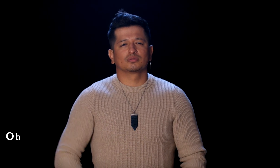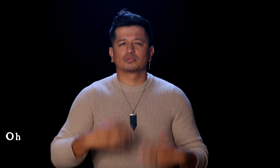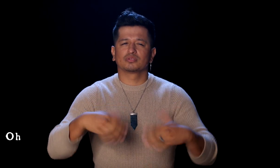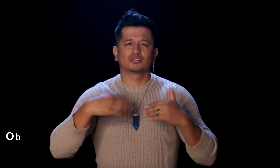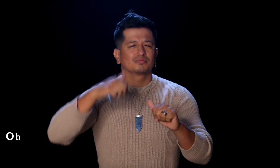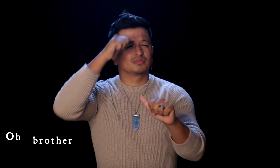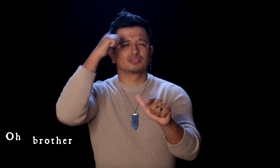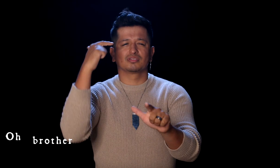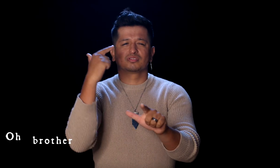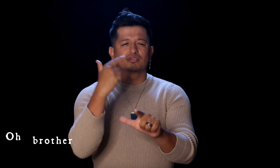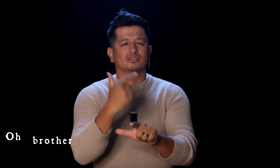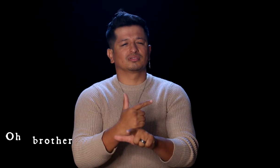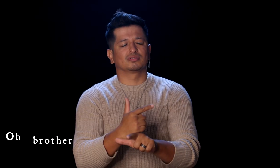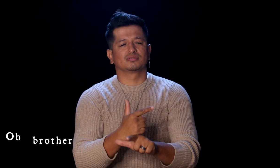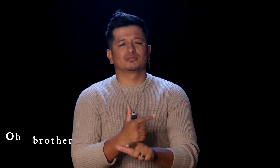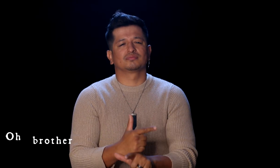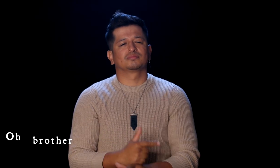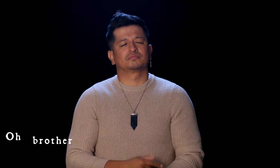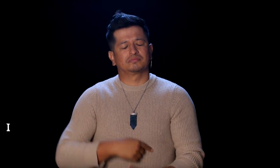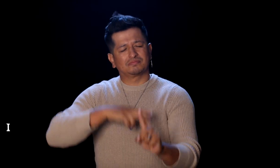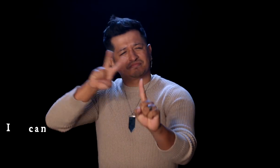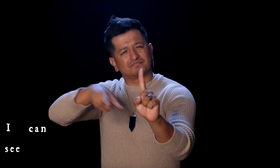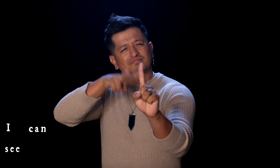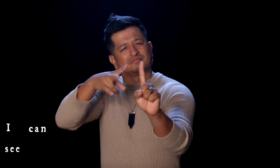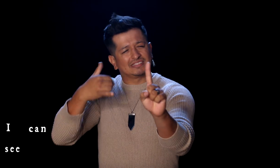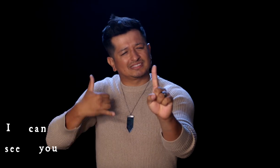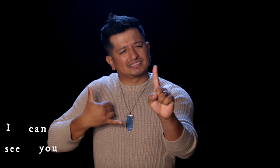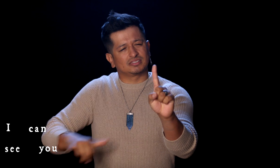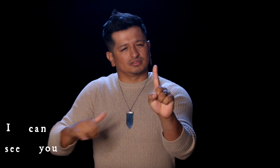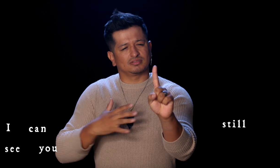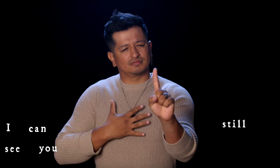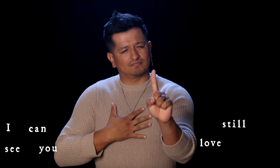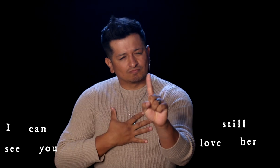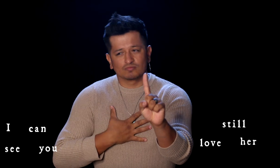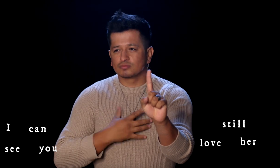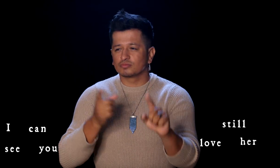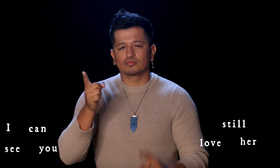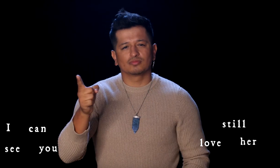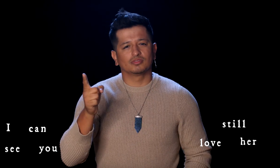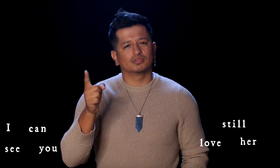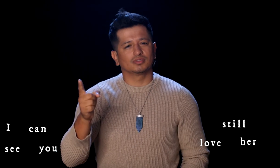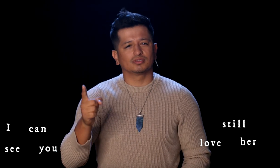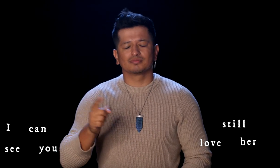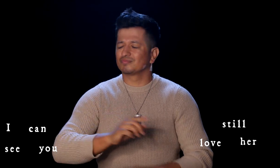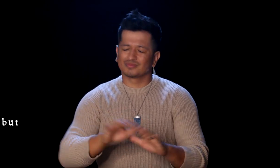Oh, brother, I can see you still love her